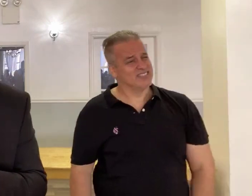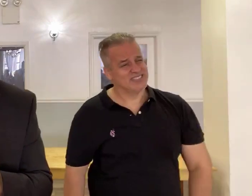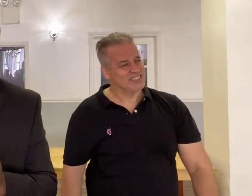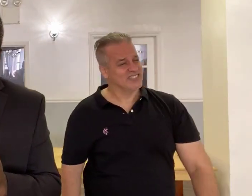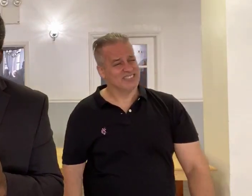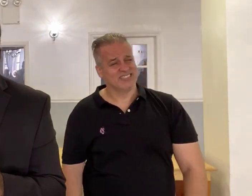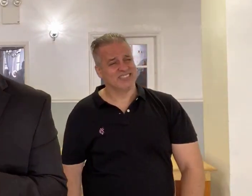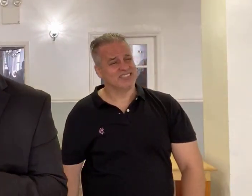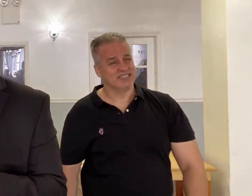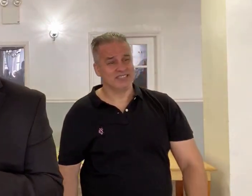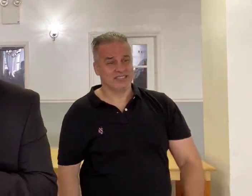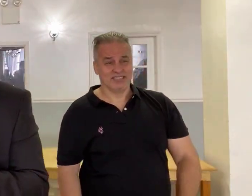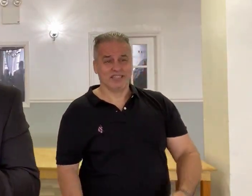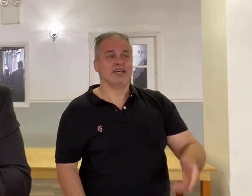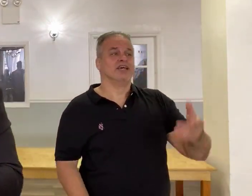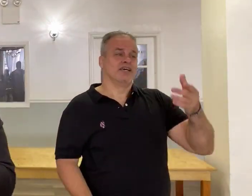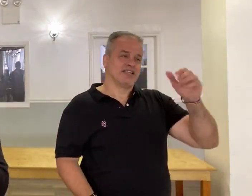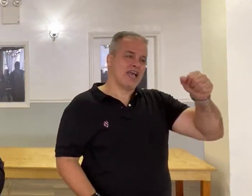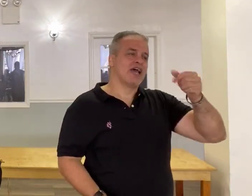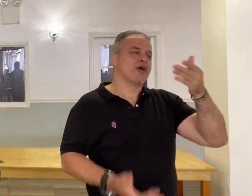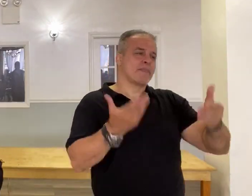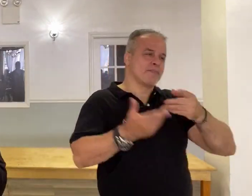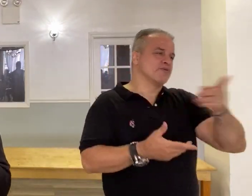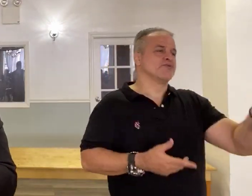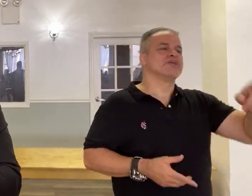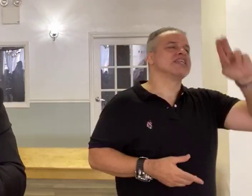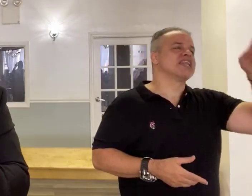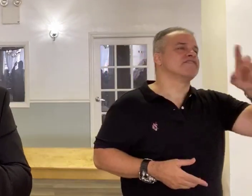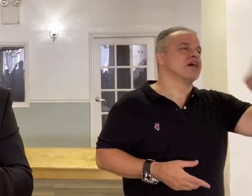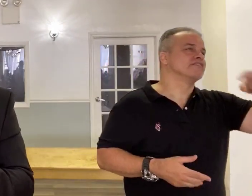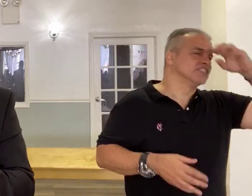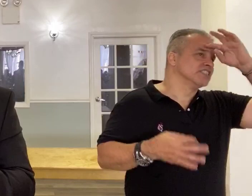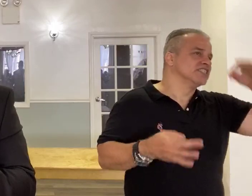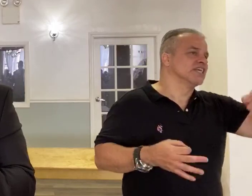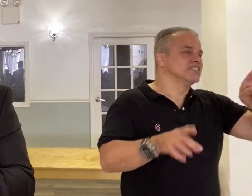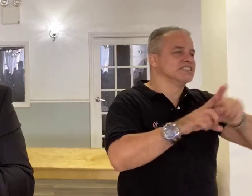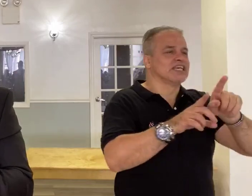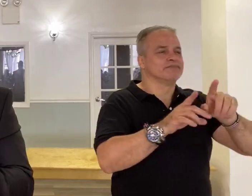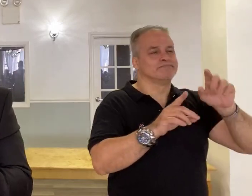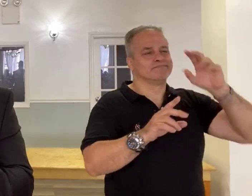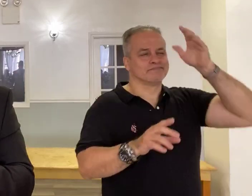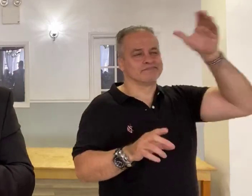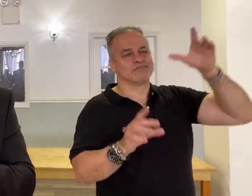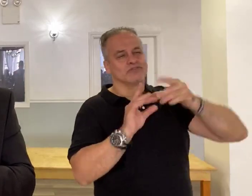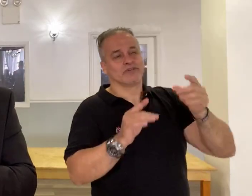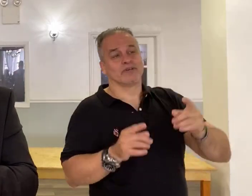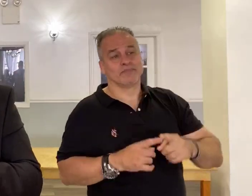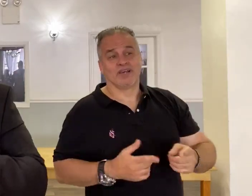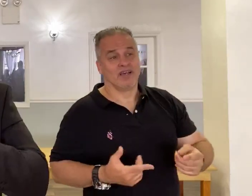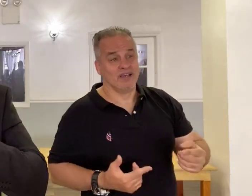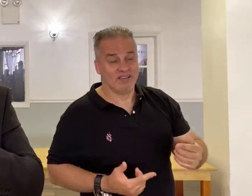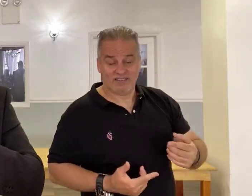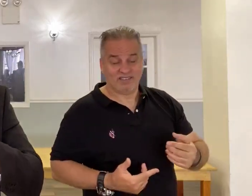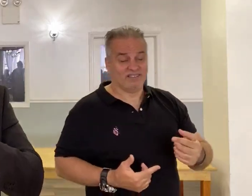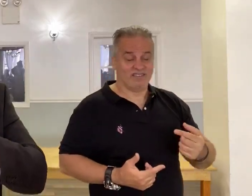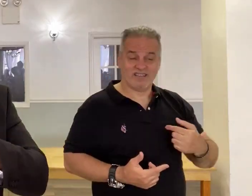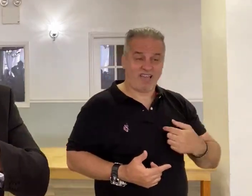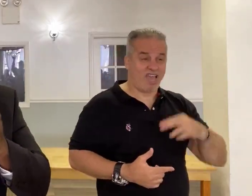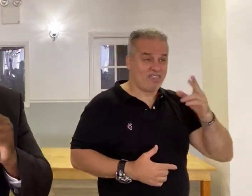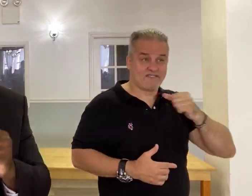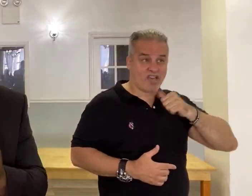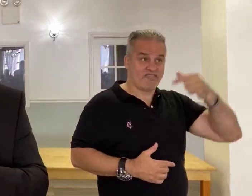know. This is what the Lord laid on my heart. Again, I say to you, never in my entire life have I had a desire to preach about cutting off